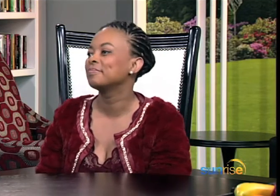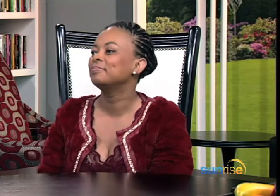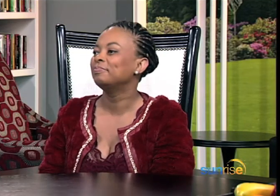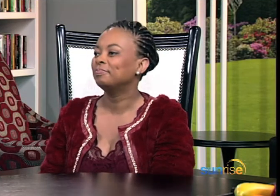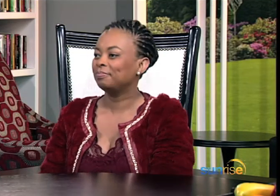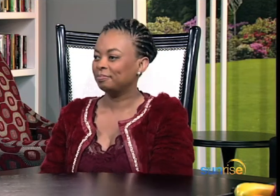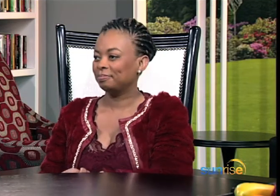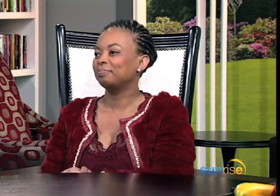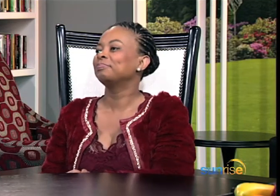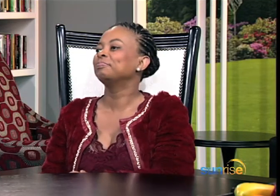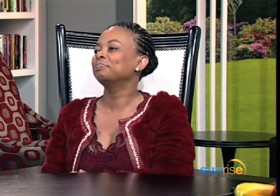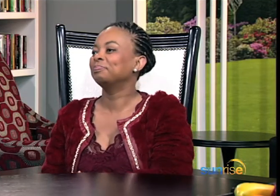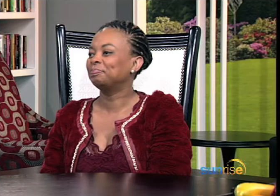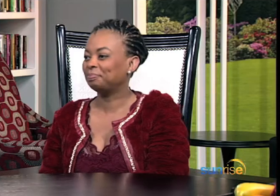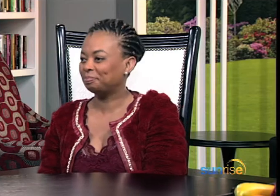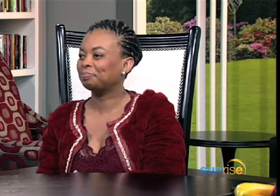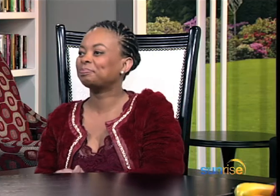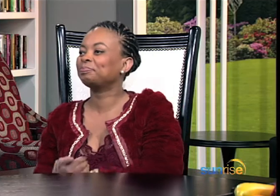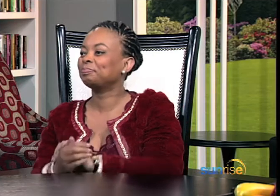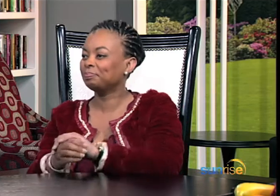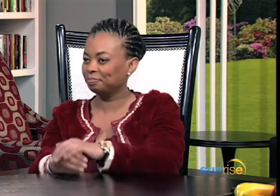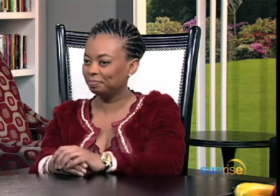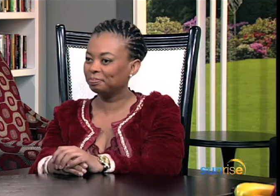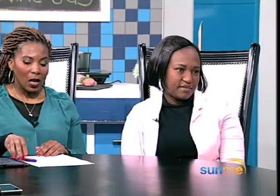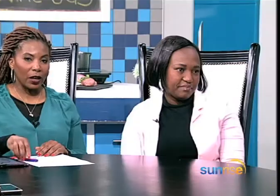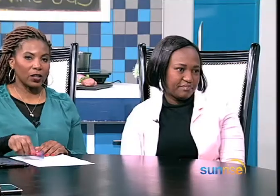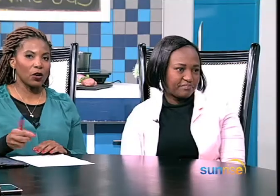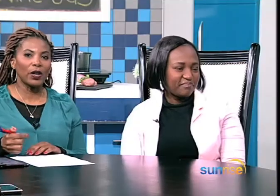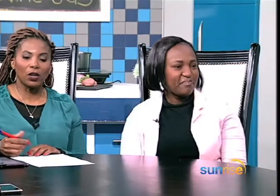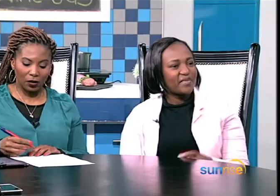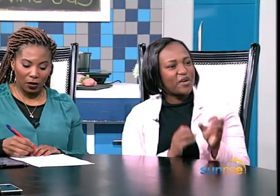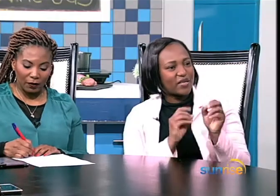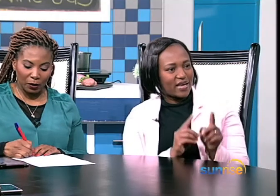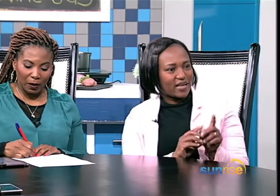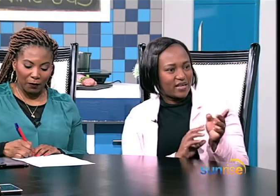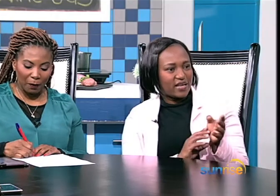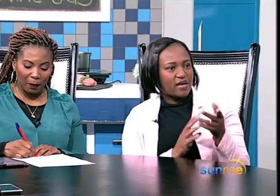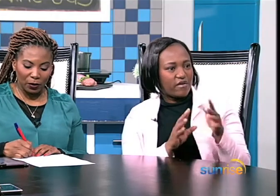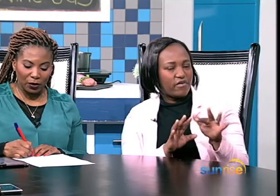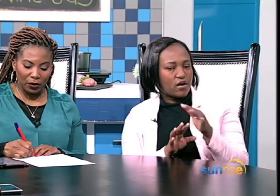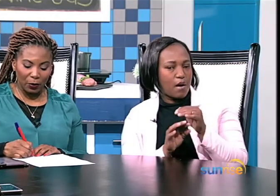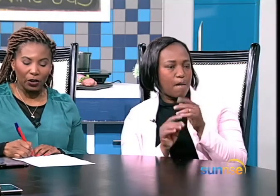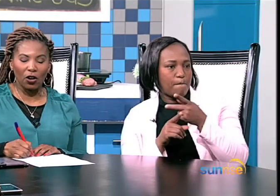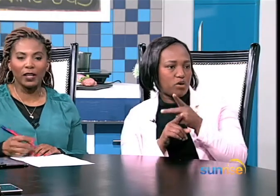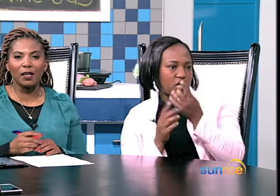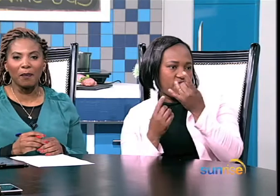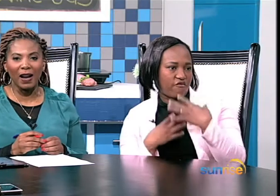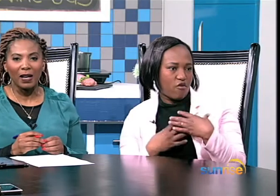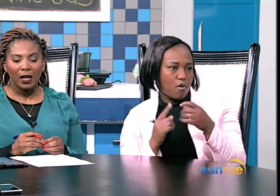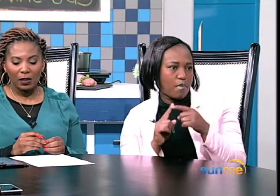access every human rights that they want to access. Okay, so we also, I've just been informed by producers that we're joined by Dr.